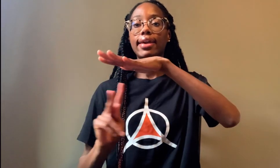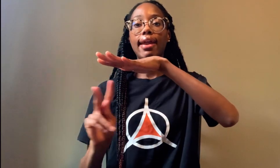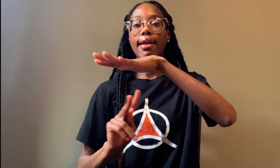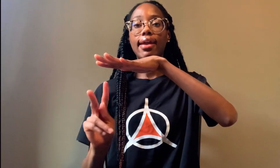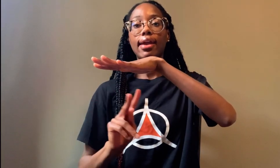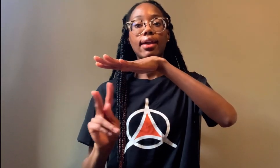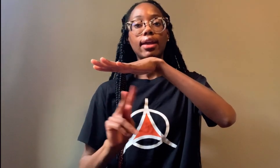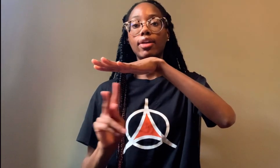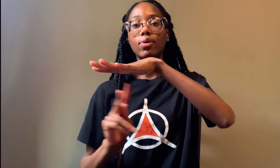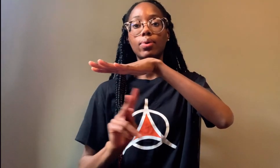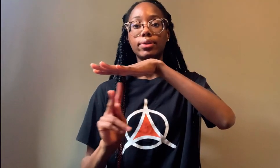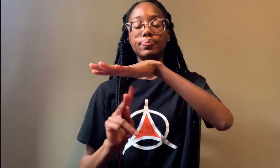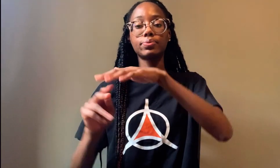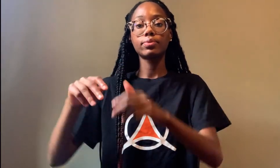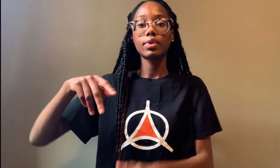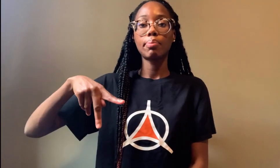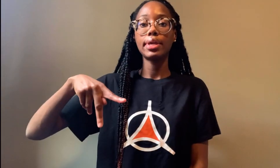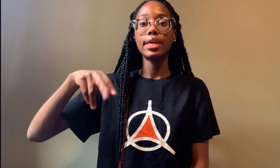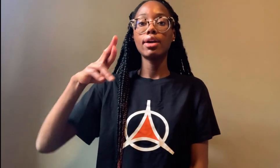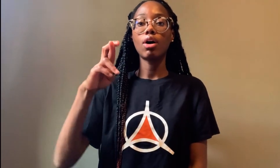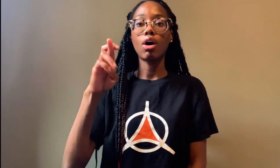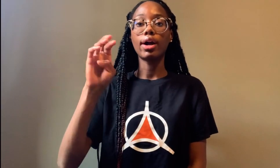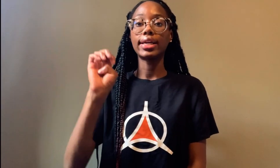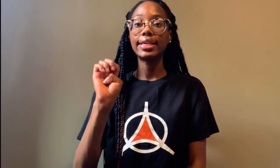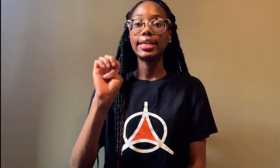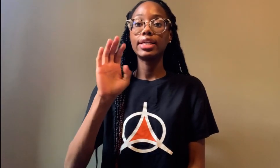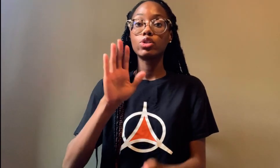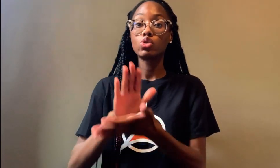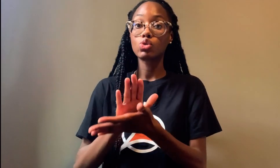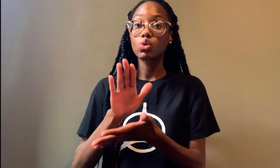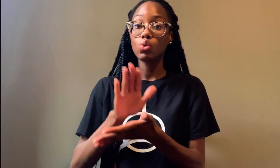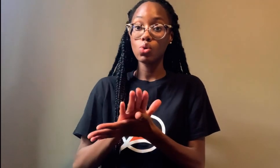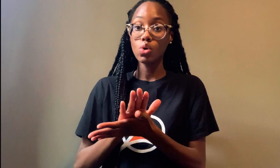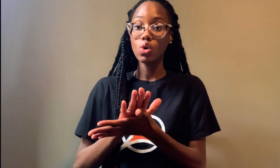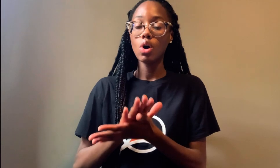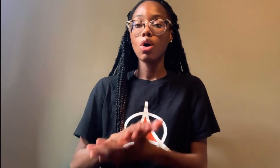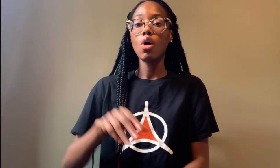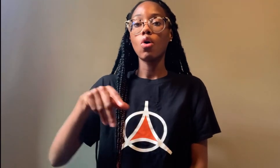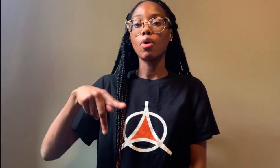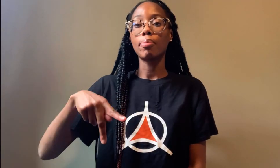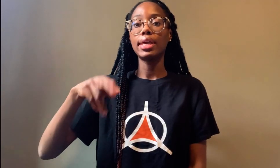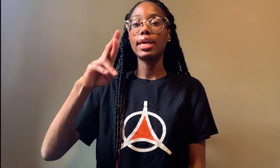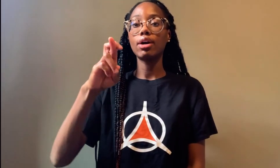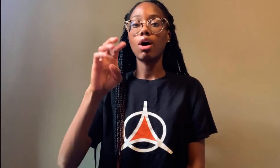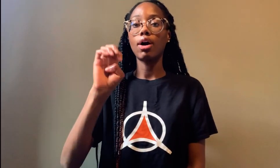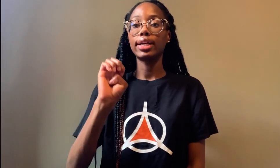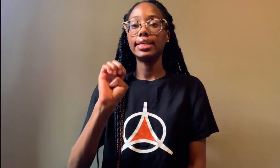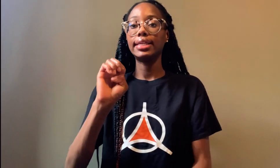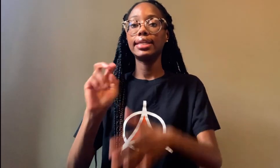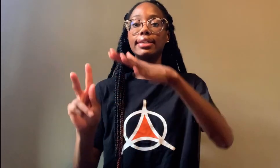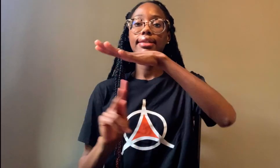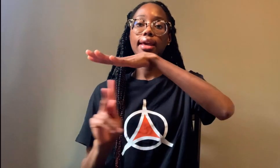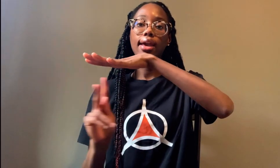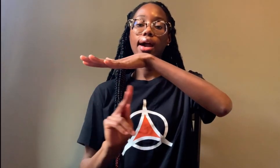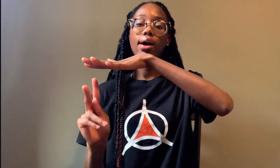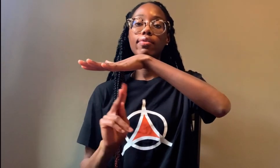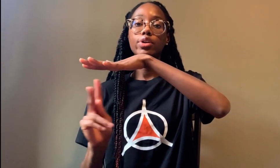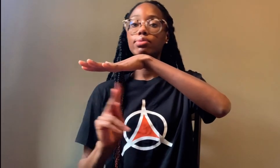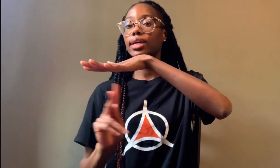P-R-E-K. Either one. P-R-E, school, or P-R-E-K. However you say